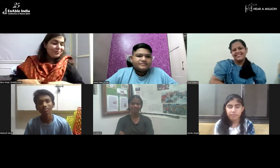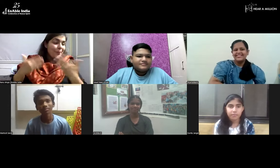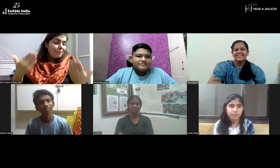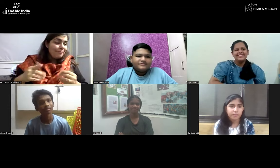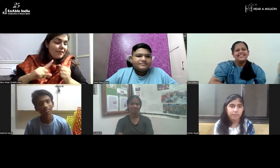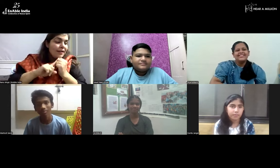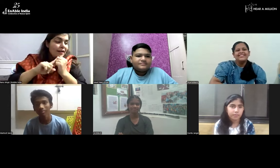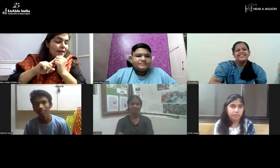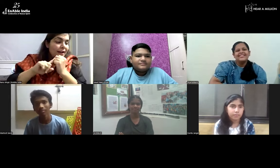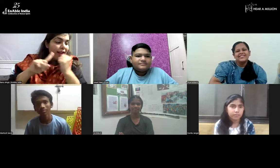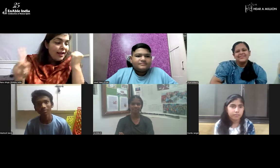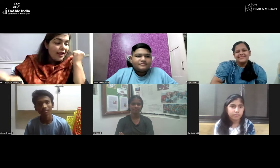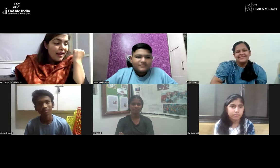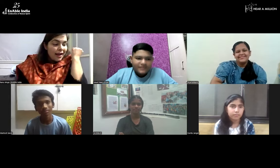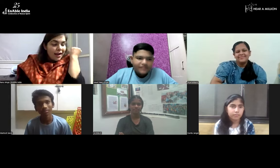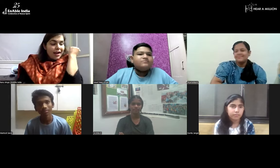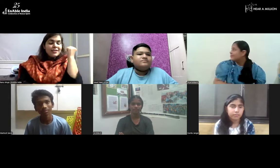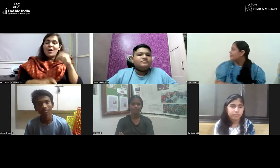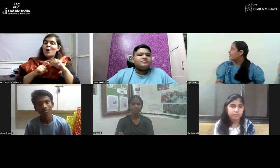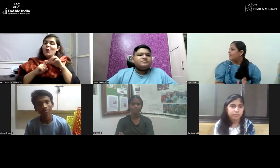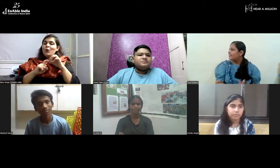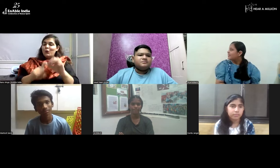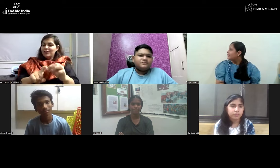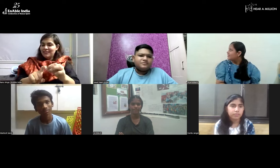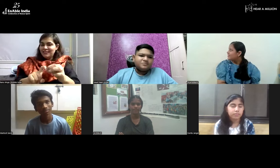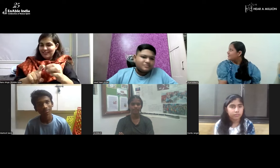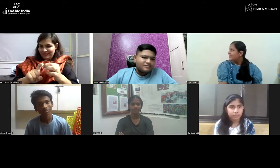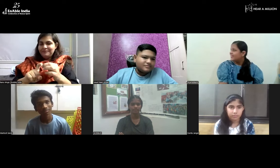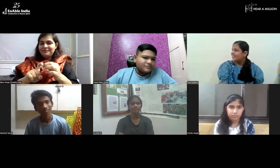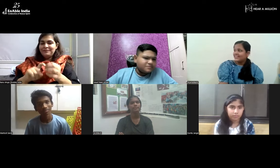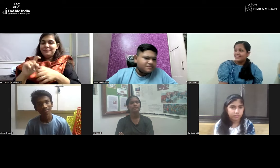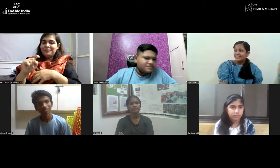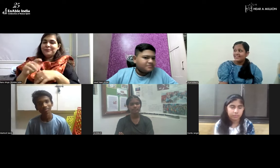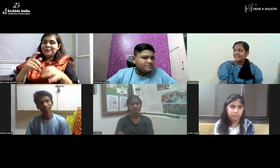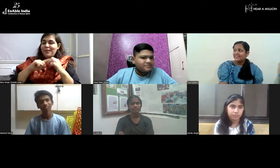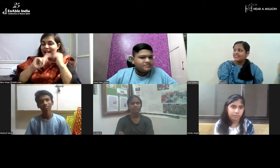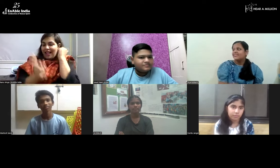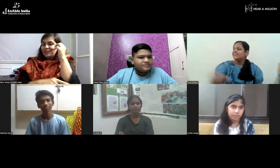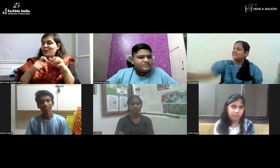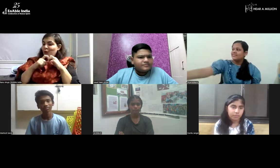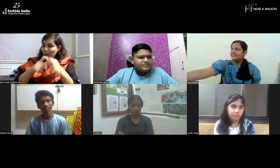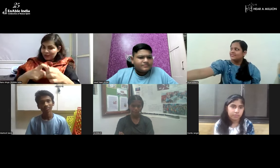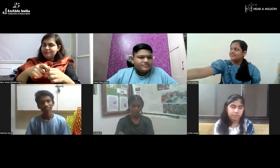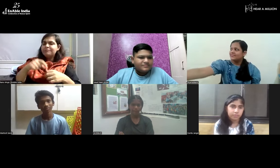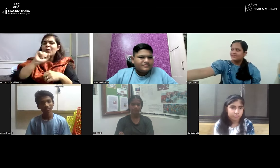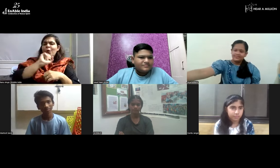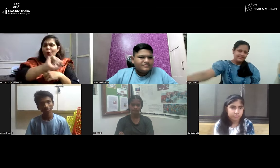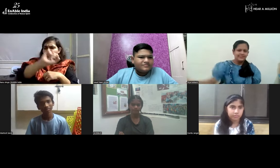So when you are stressed, right? Related to stressed, Yes, yes, yes. and when you read a book,